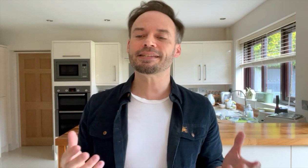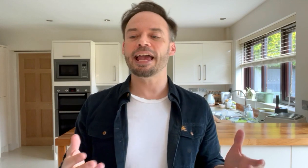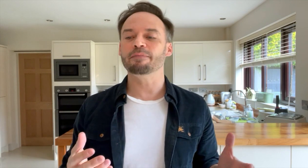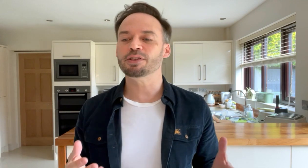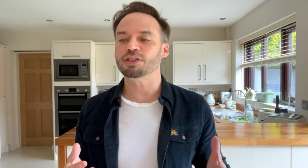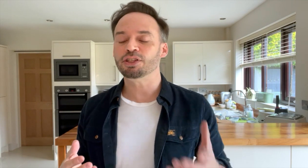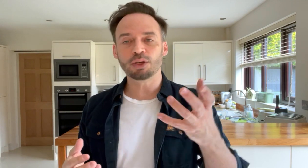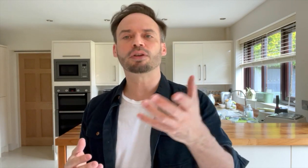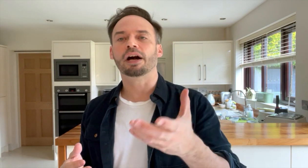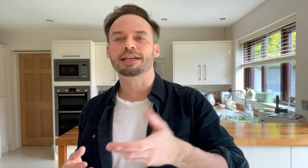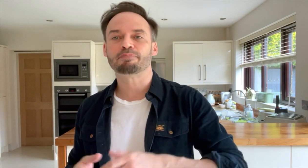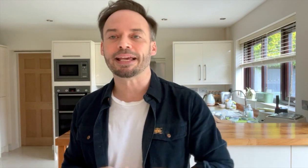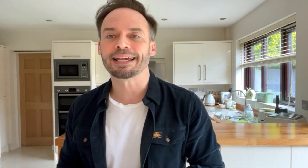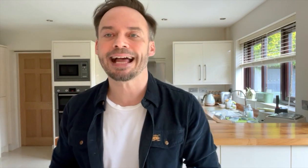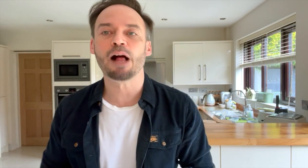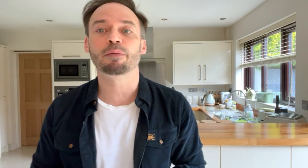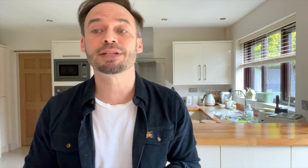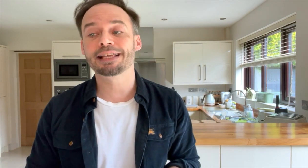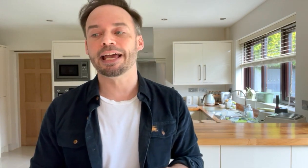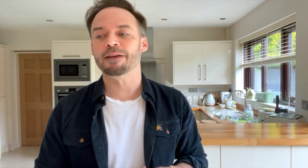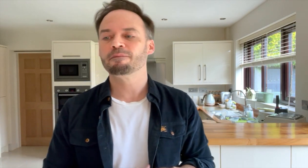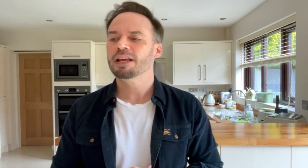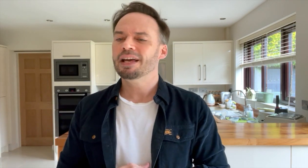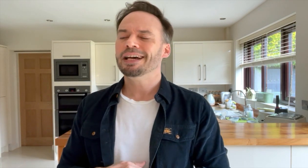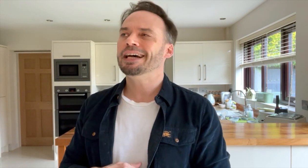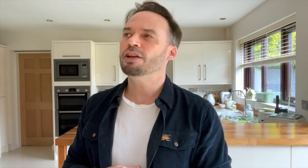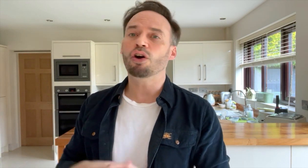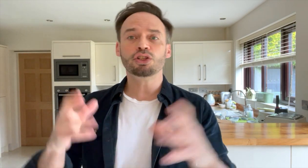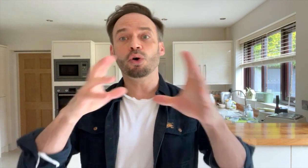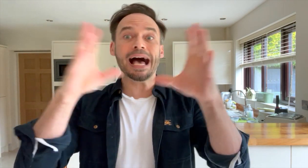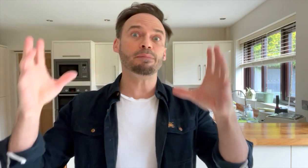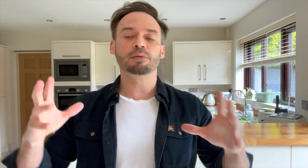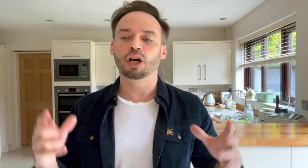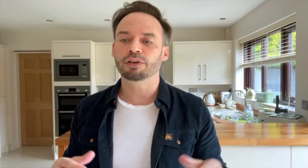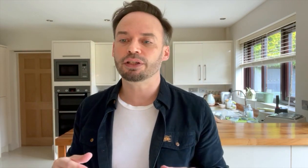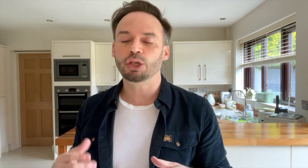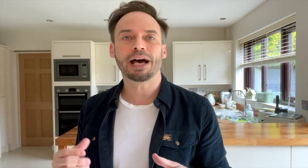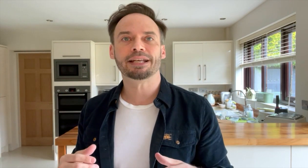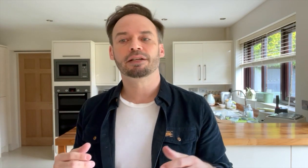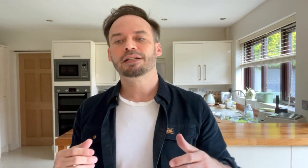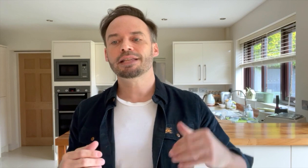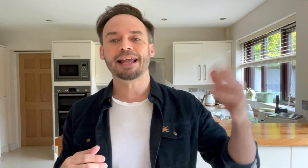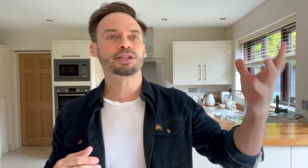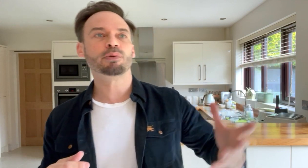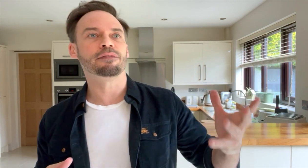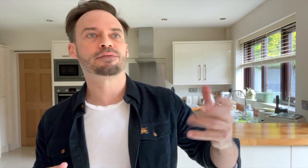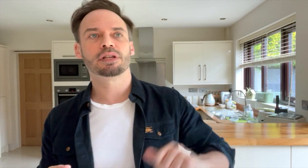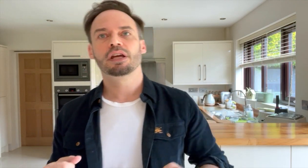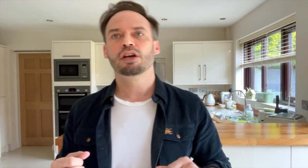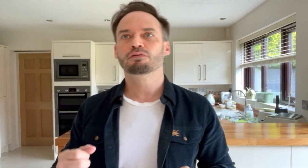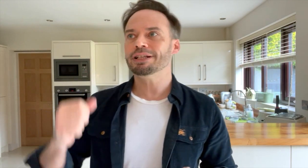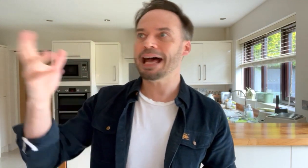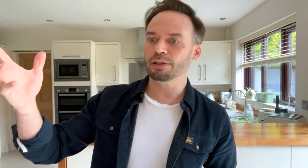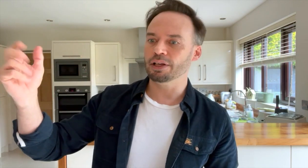same as you guys making an album today and on your album cover you had taylor swift ronaldo